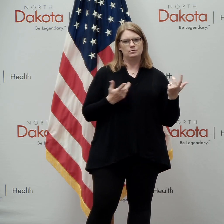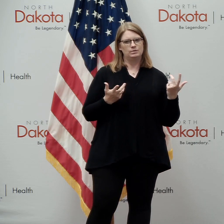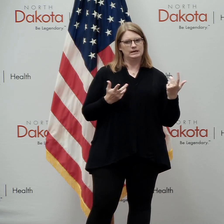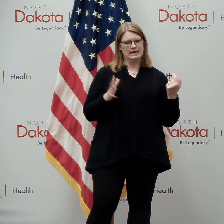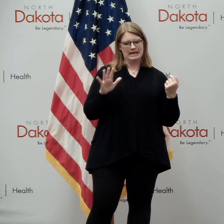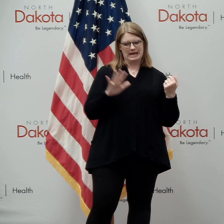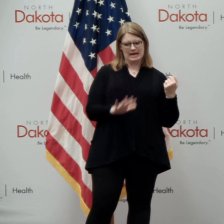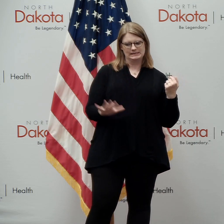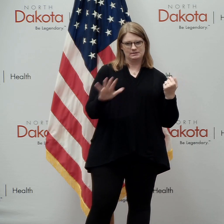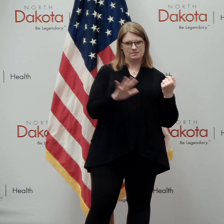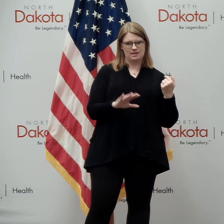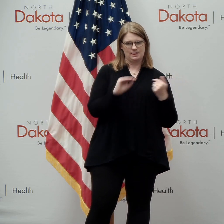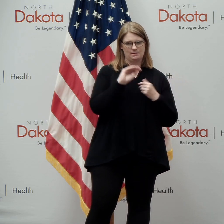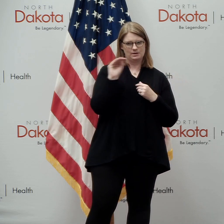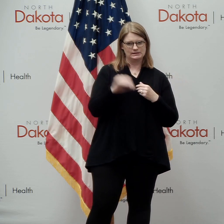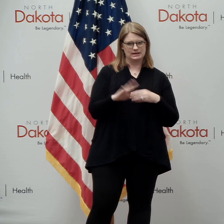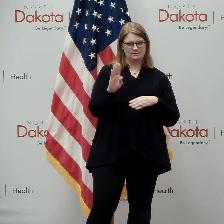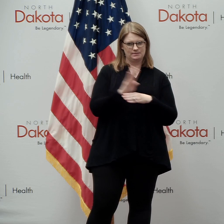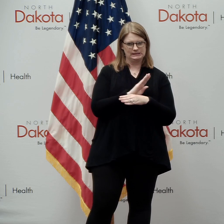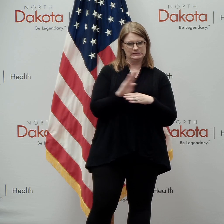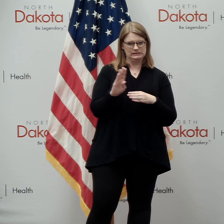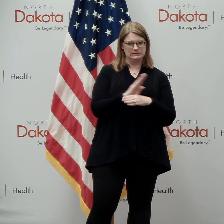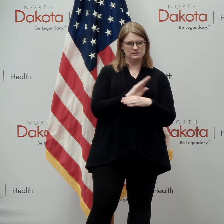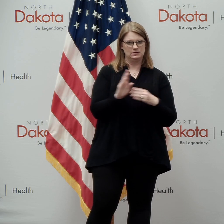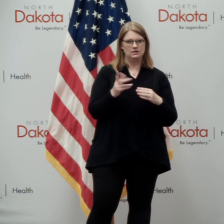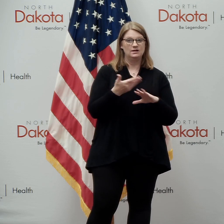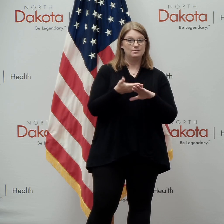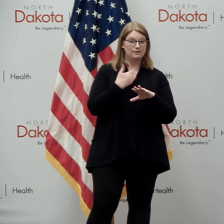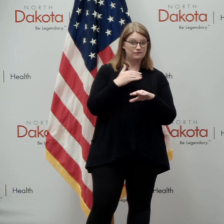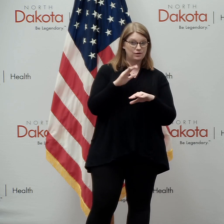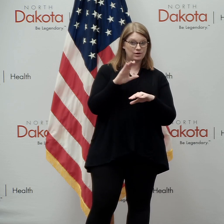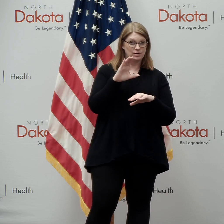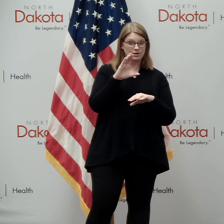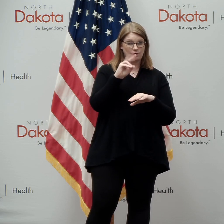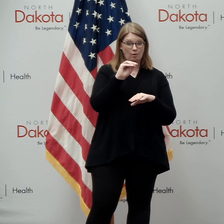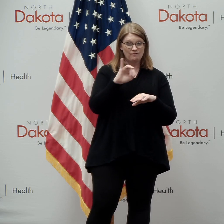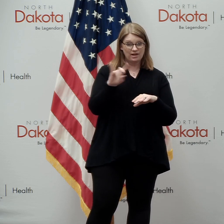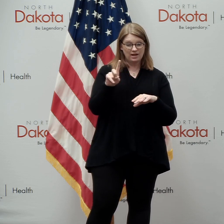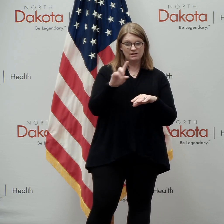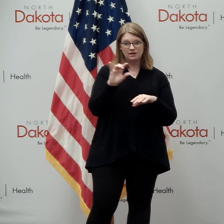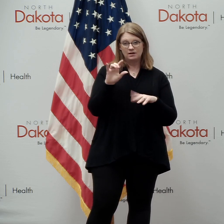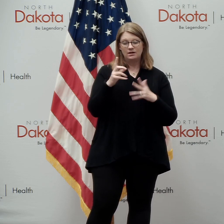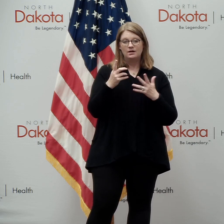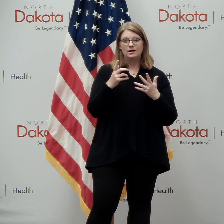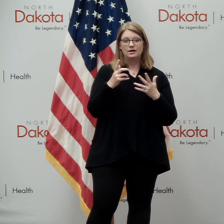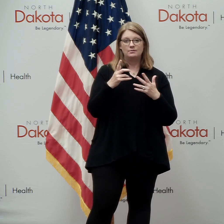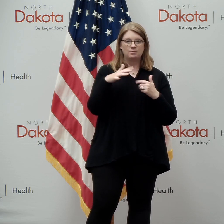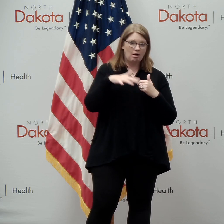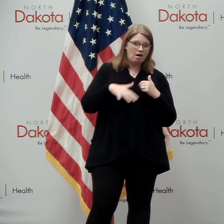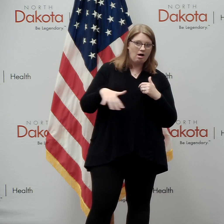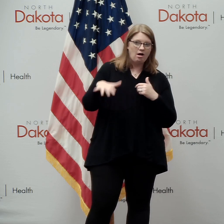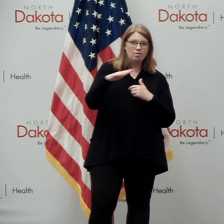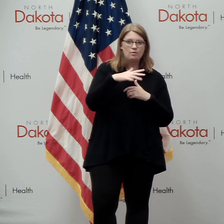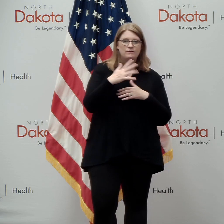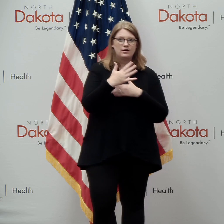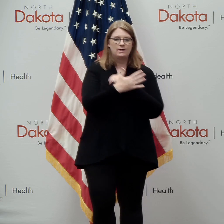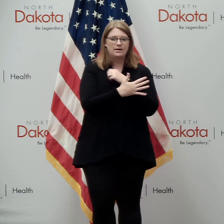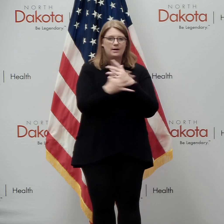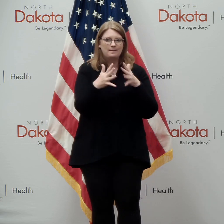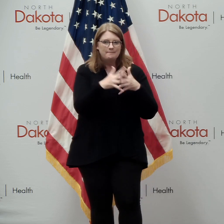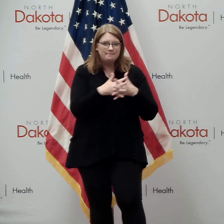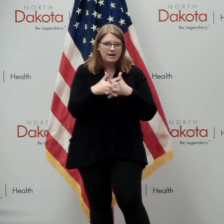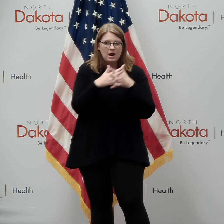think the percentage of businesses, if we take a look at pre-COVID in any given year, across America, and